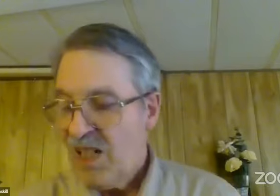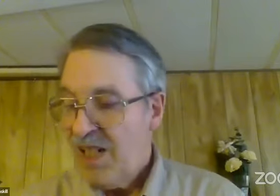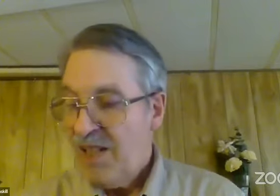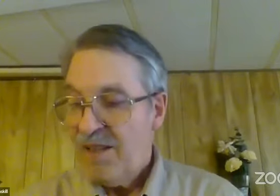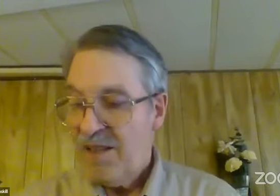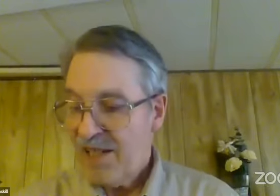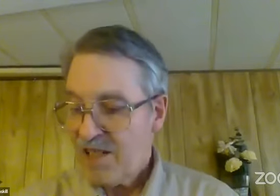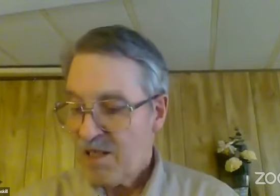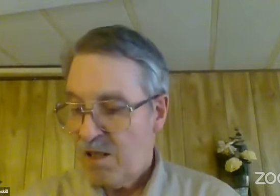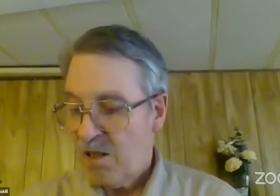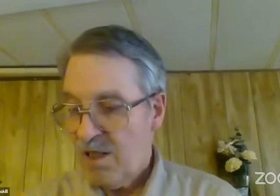The next song